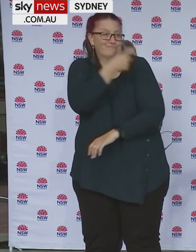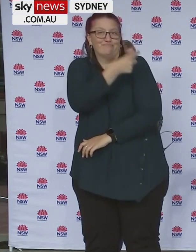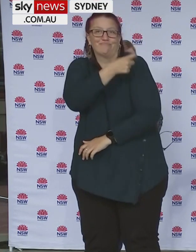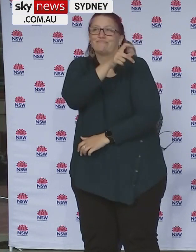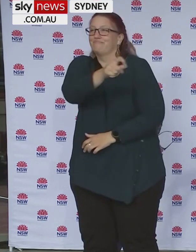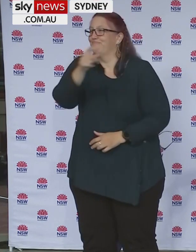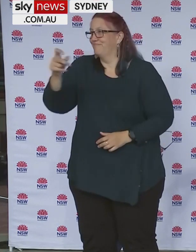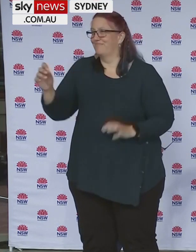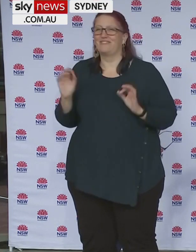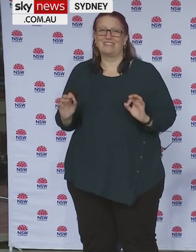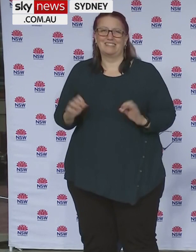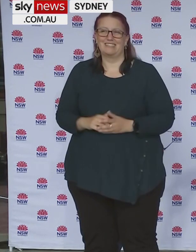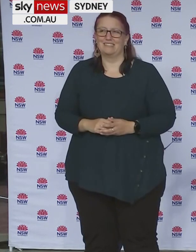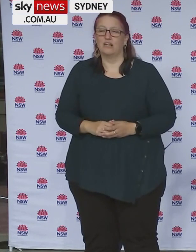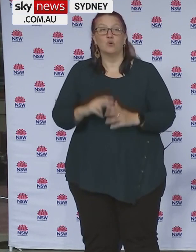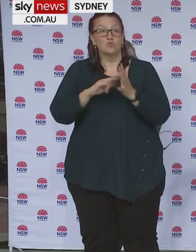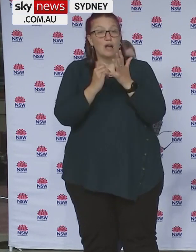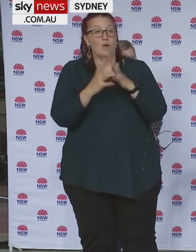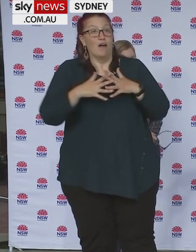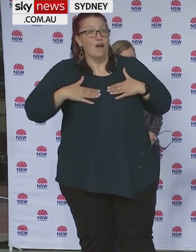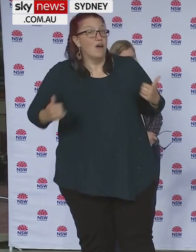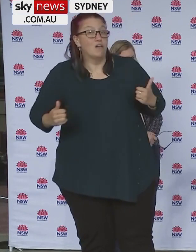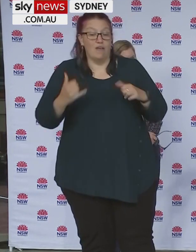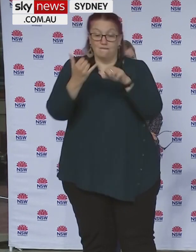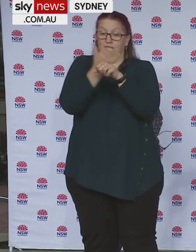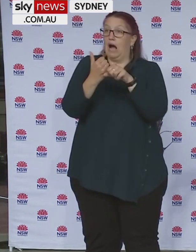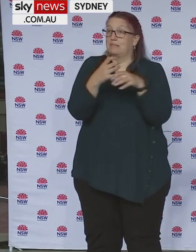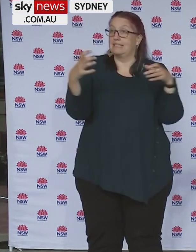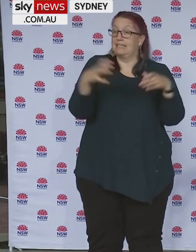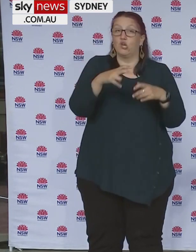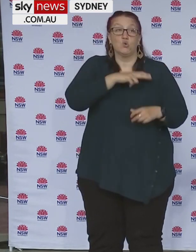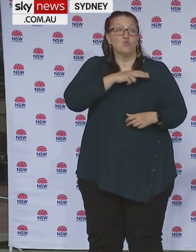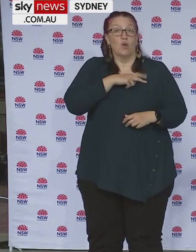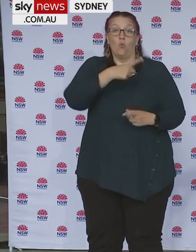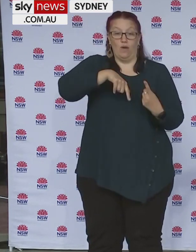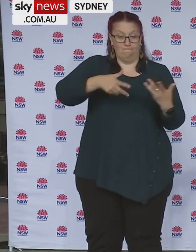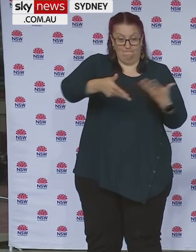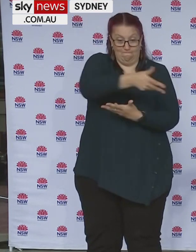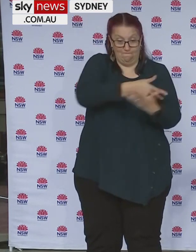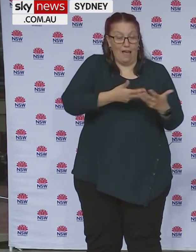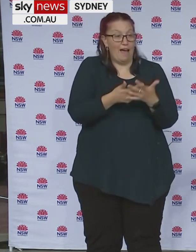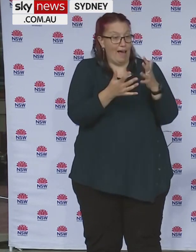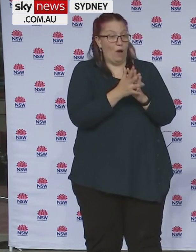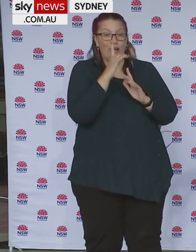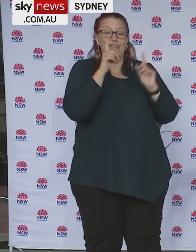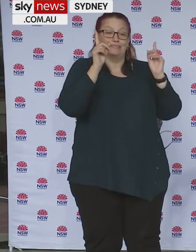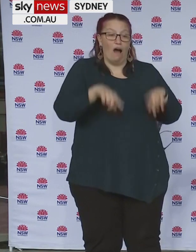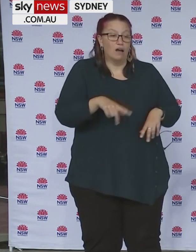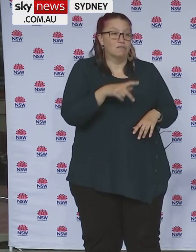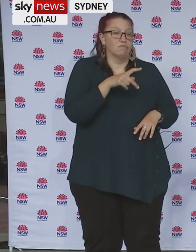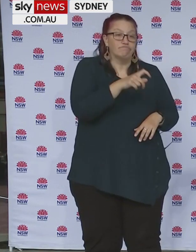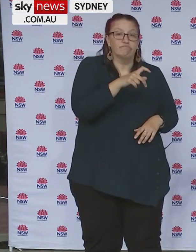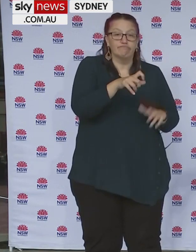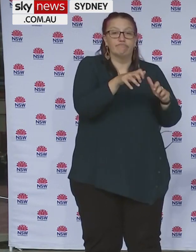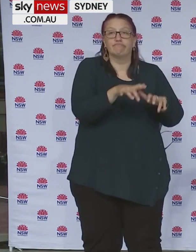having conversations about how we can scale that up as soon as possible. But obviously we've got to discuss issues with them with consent and other things,